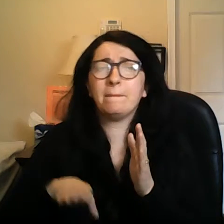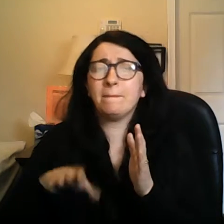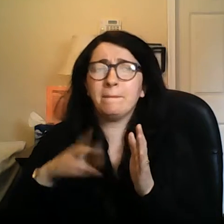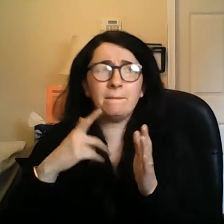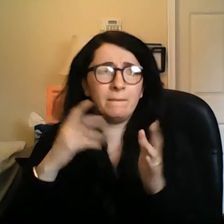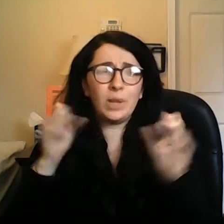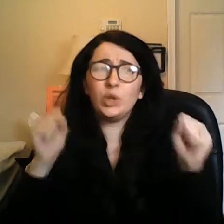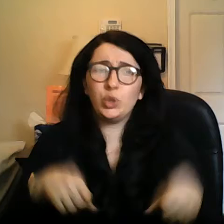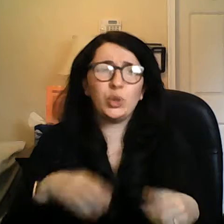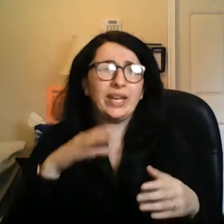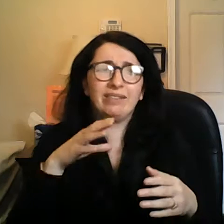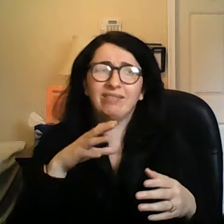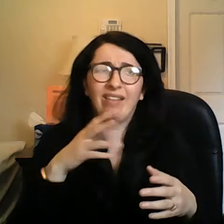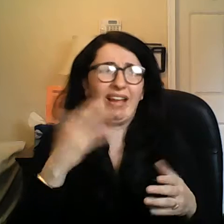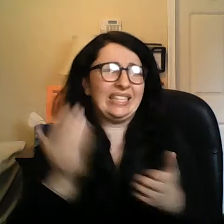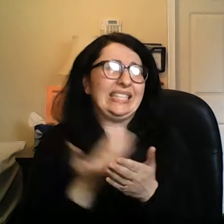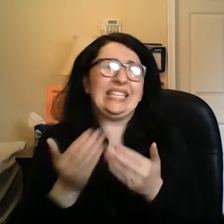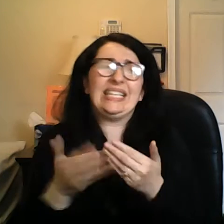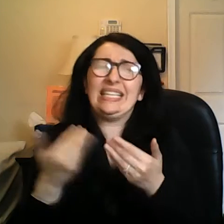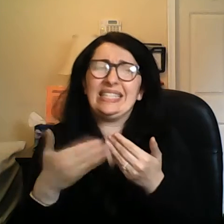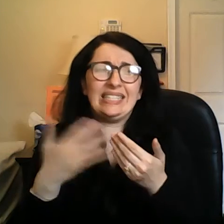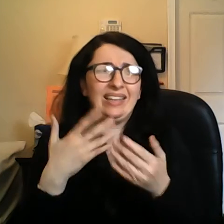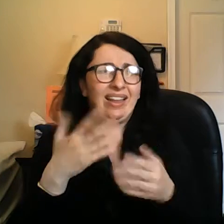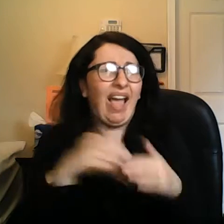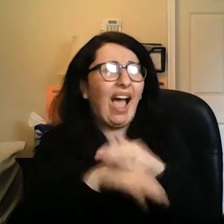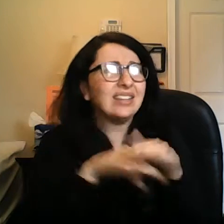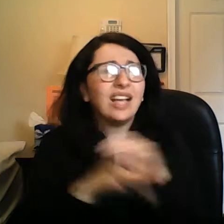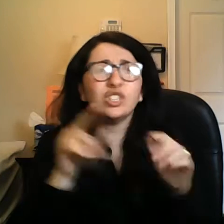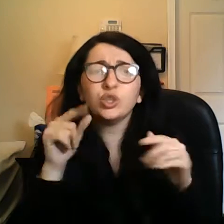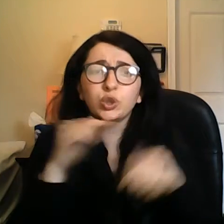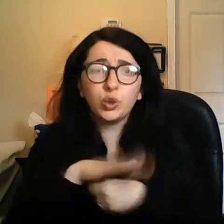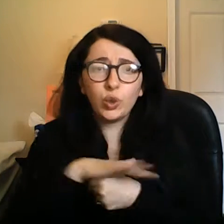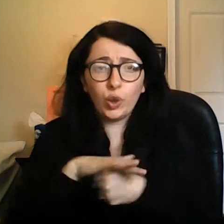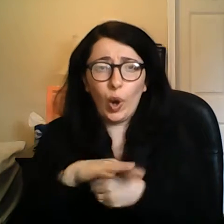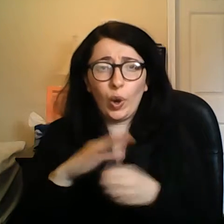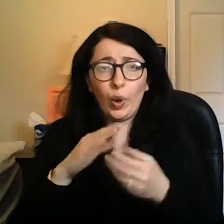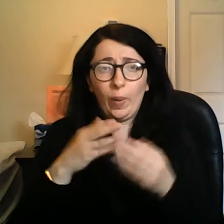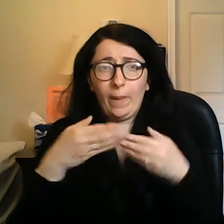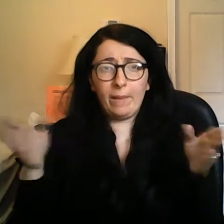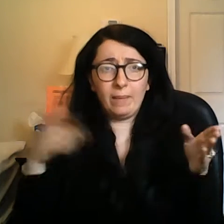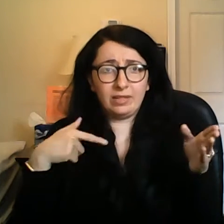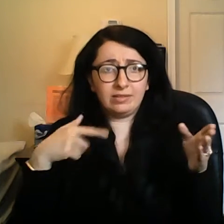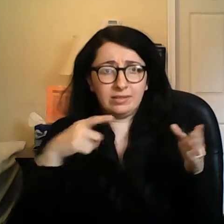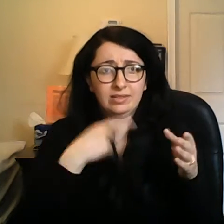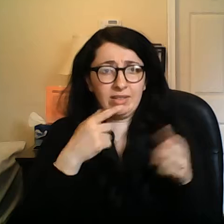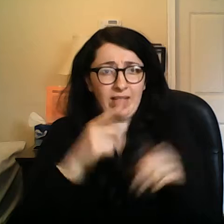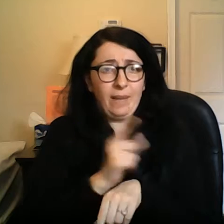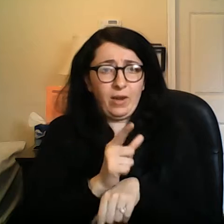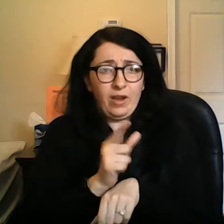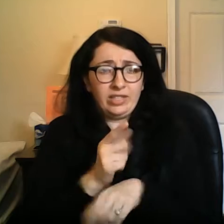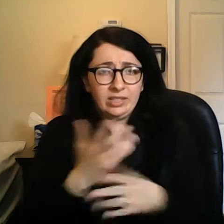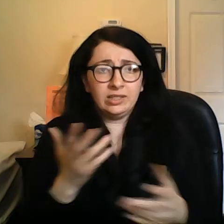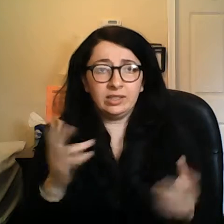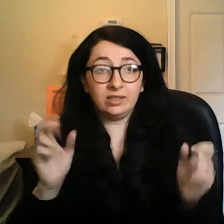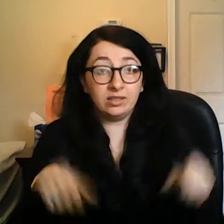obviously your local public library, or if you're currently in school, college, high school, middle school, a lot of times your school will also have a